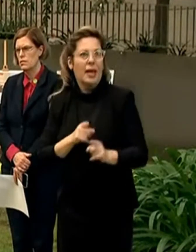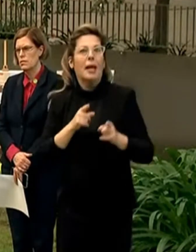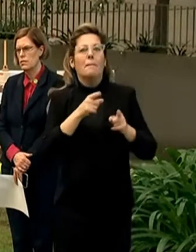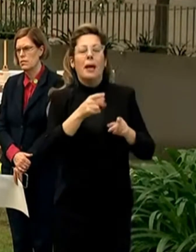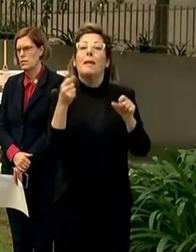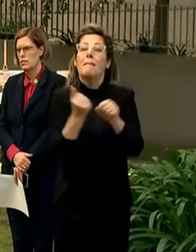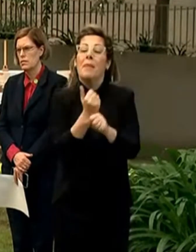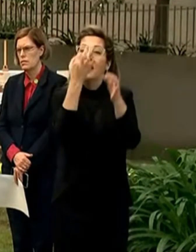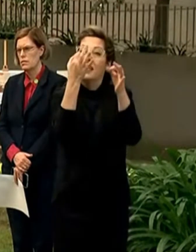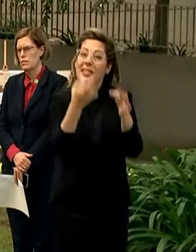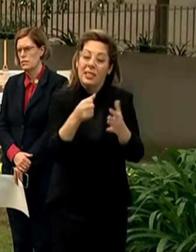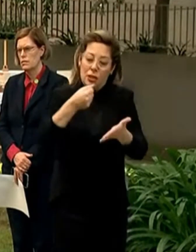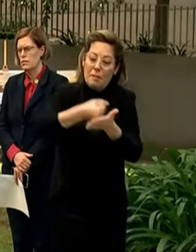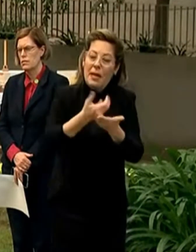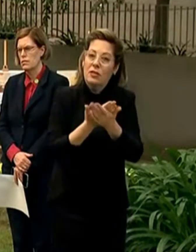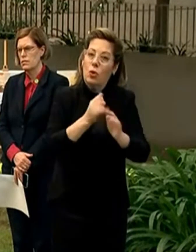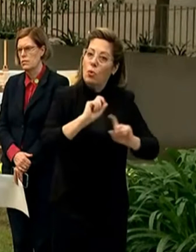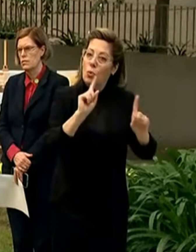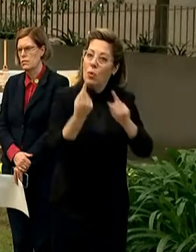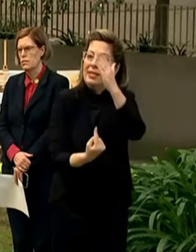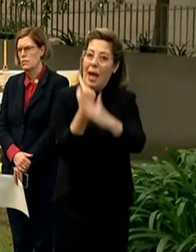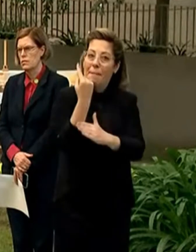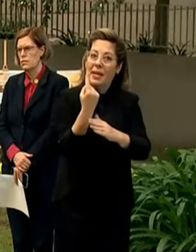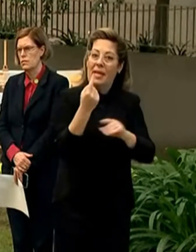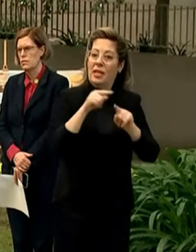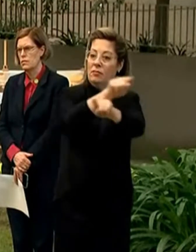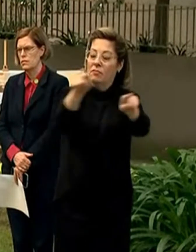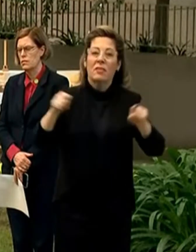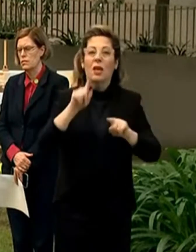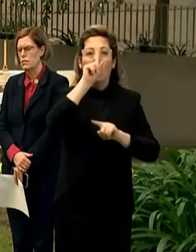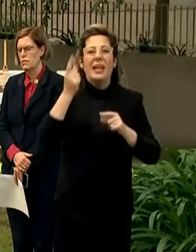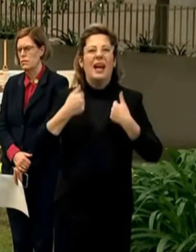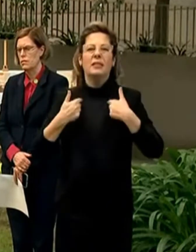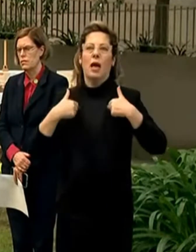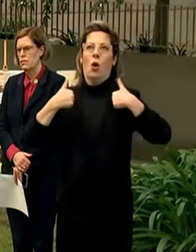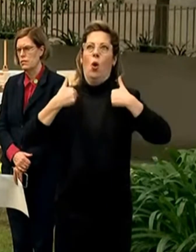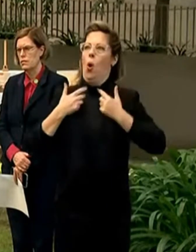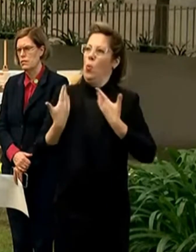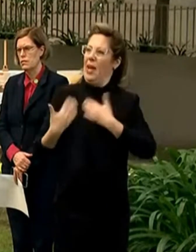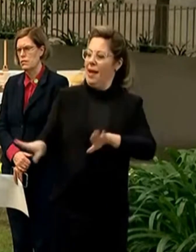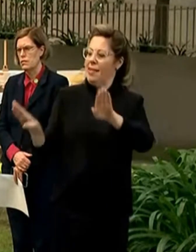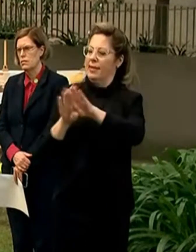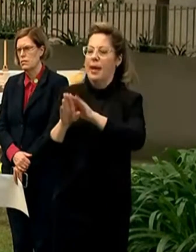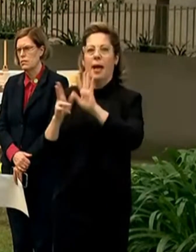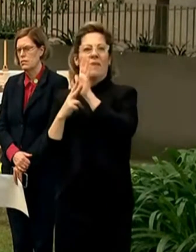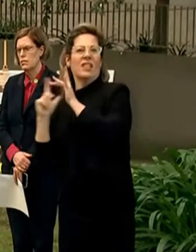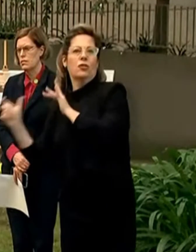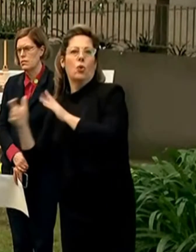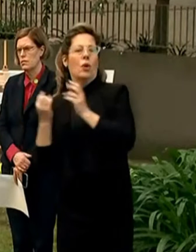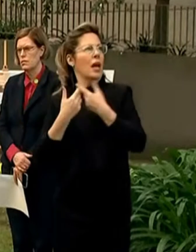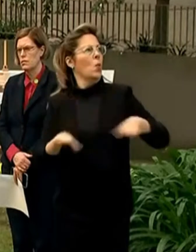advice based on what is happening in New South Wales. We can't compare ourselves to other states. We can't compare ourselves to other jurisdictions.